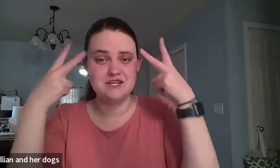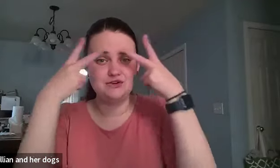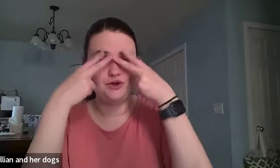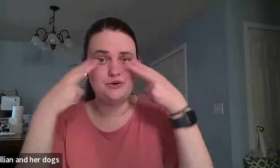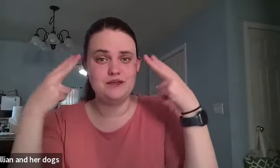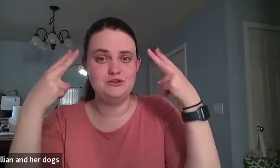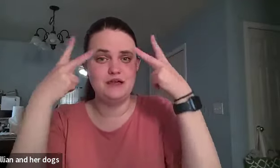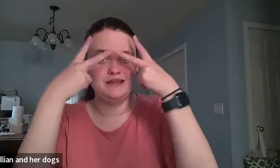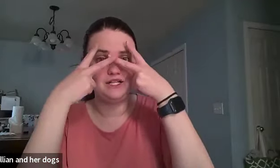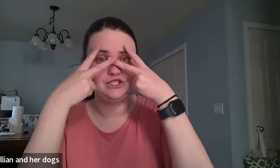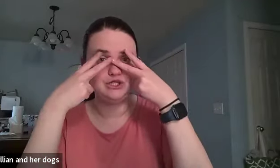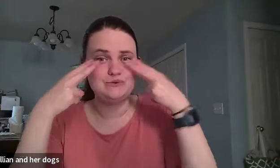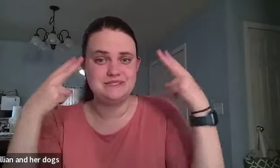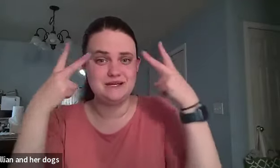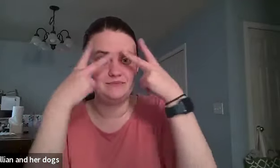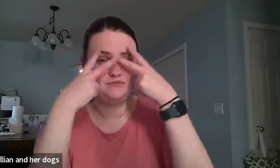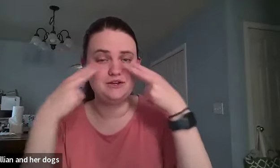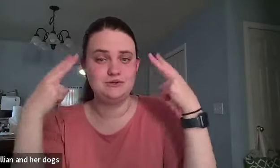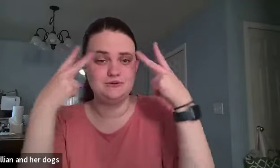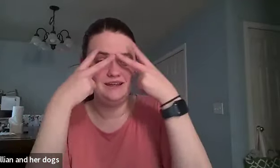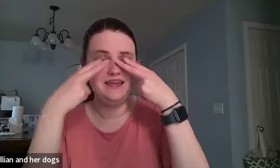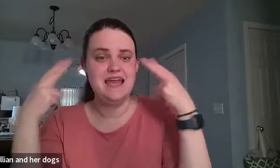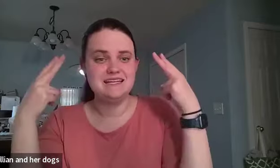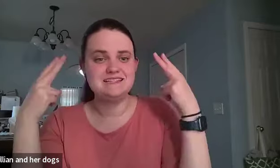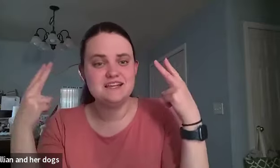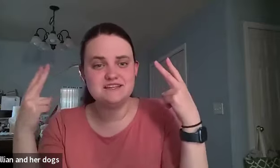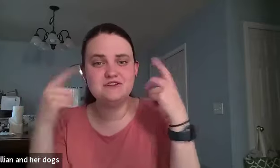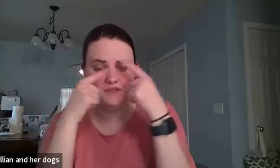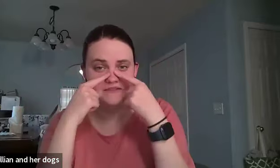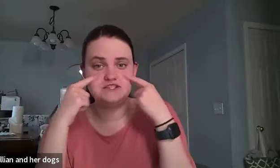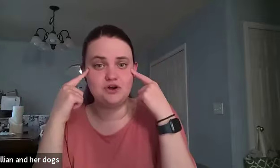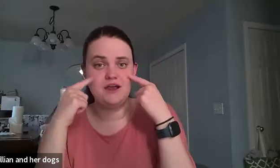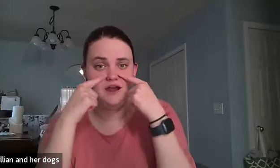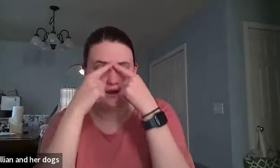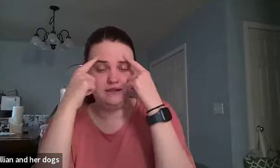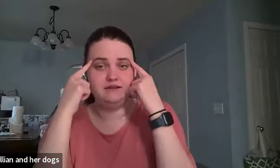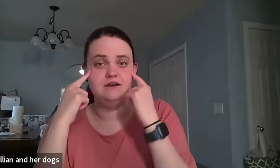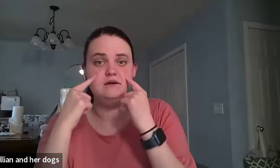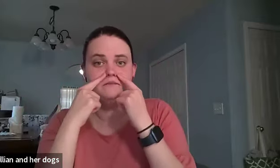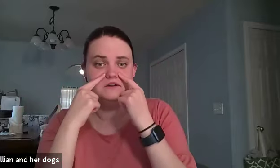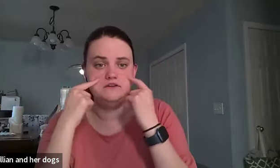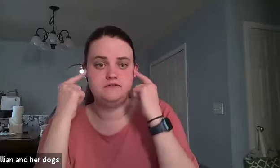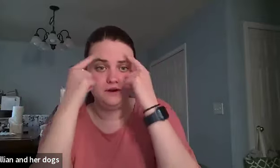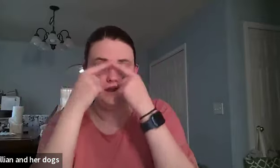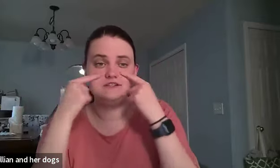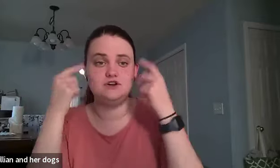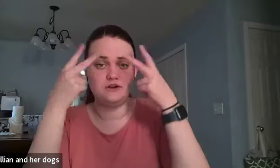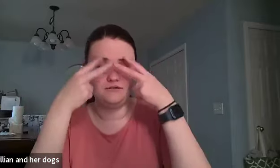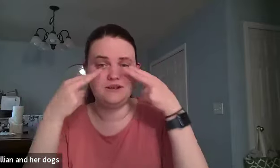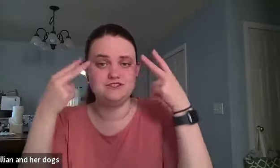and you like close them, raccoon. And it's because of their like the dark eye, their fur, how it's dark over here.